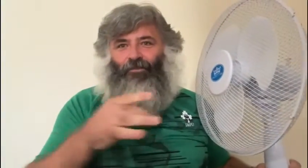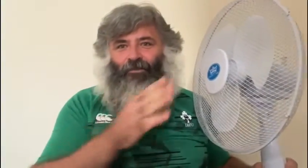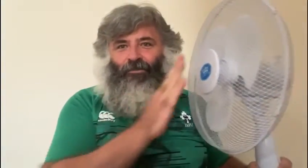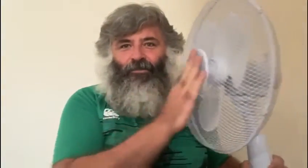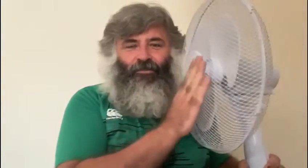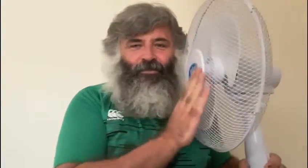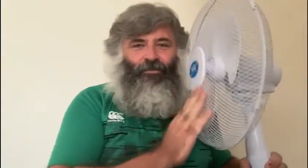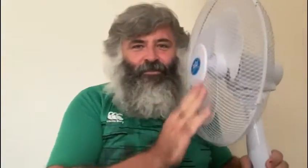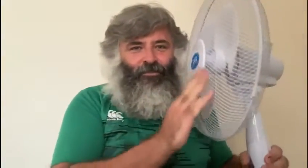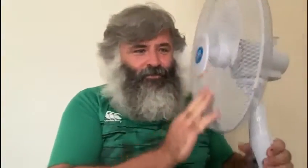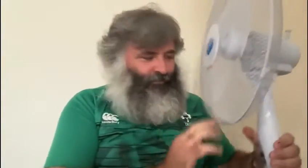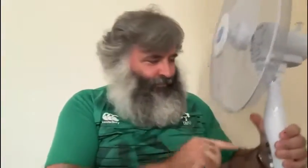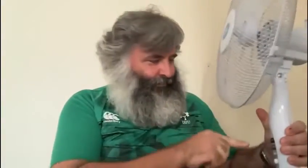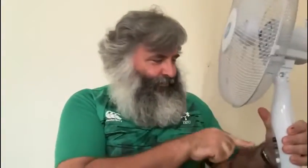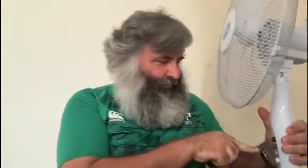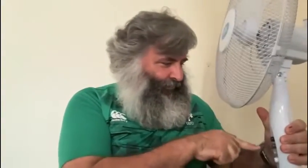My second